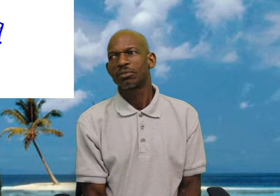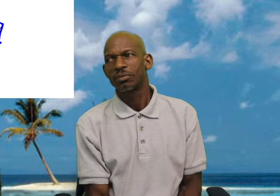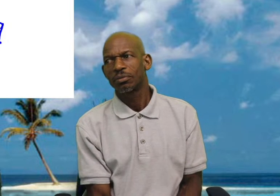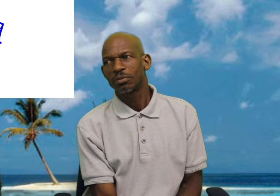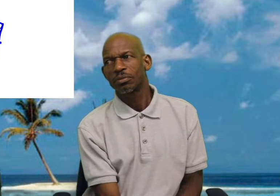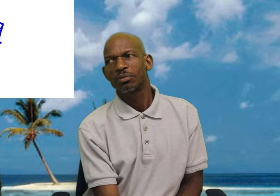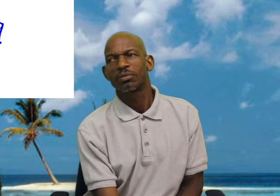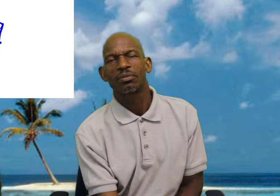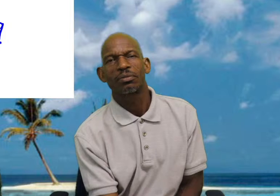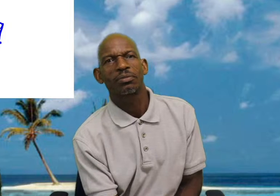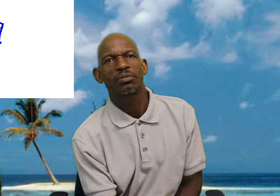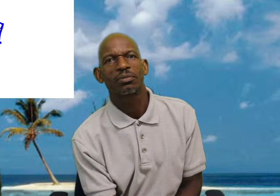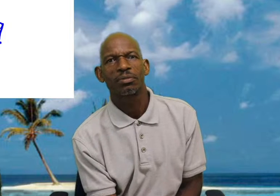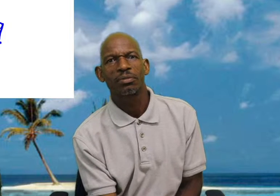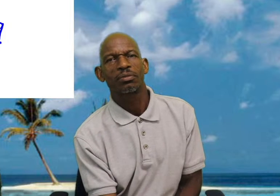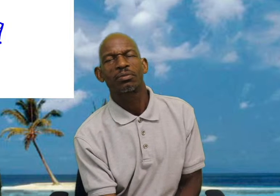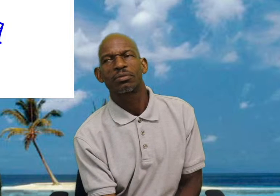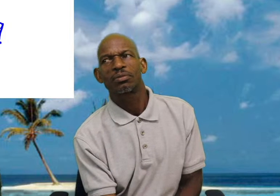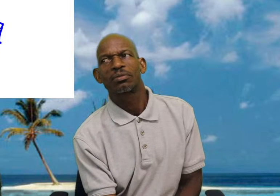So